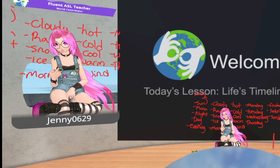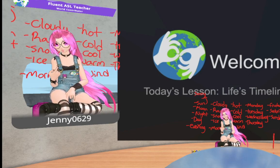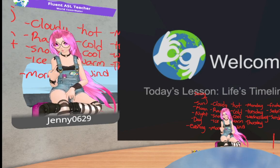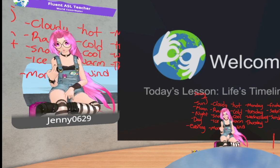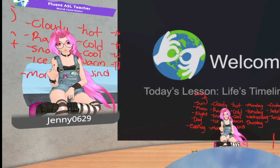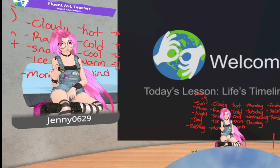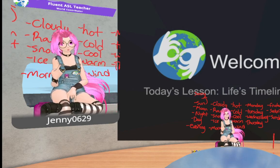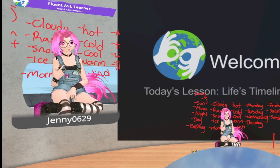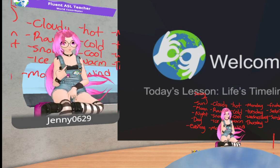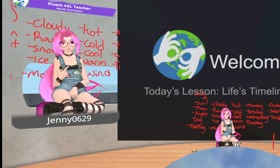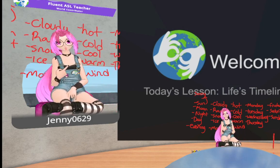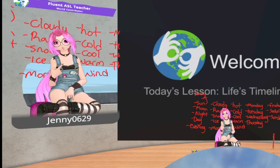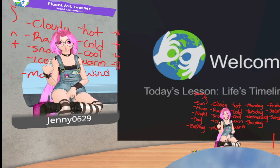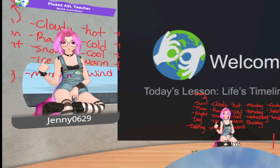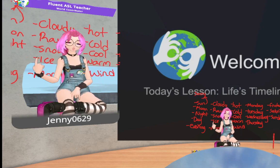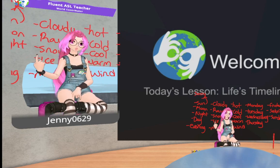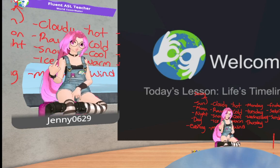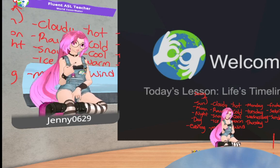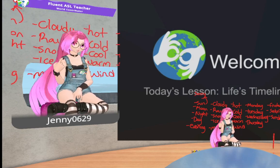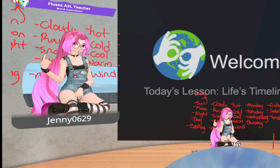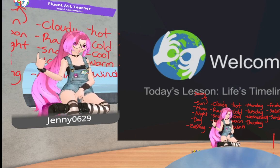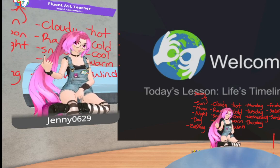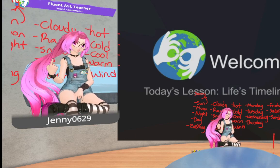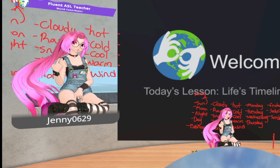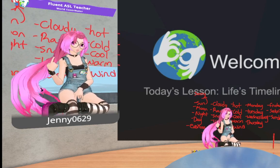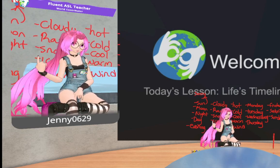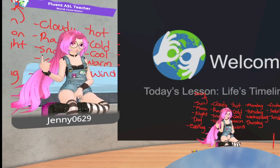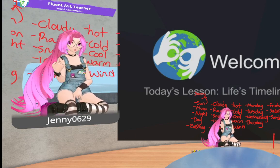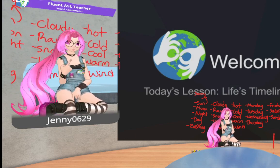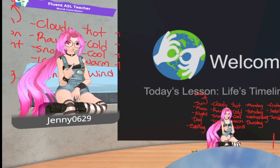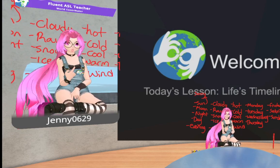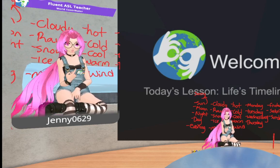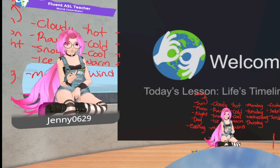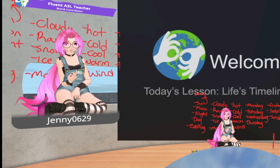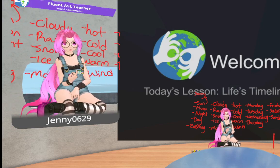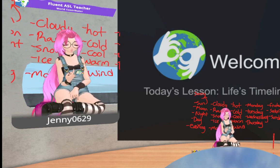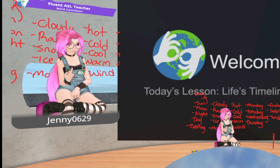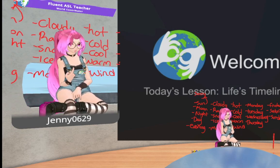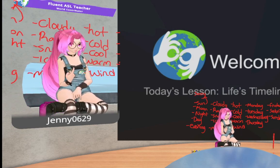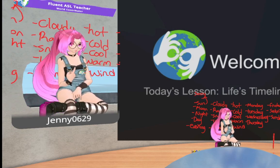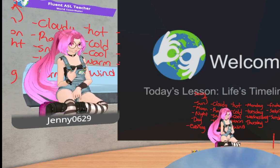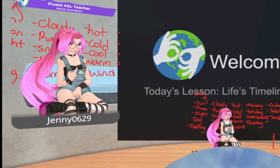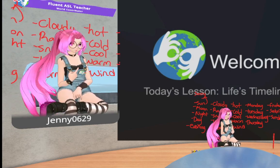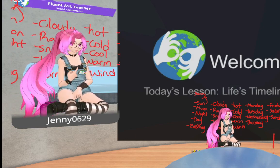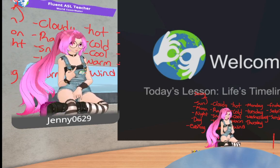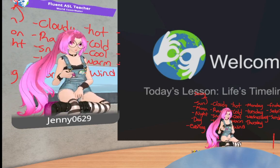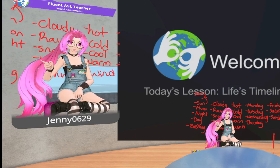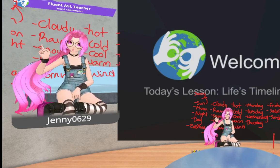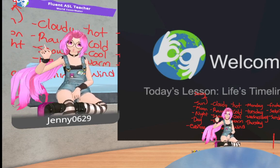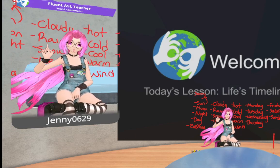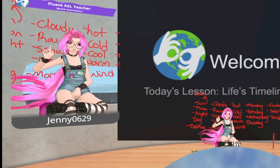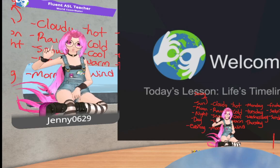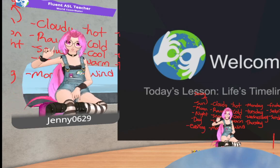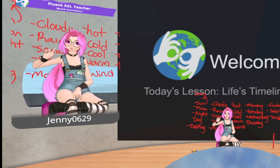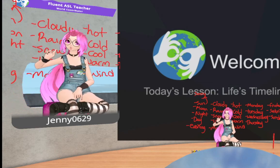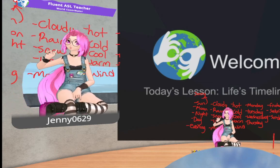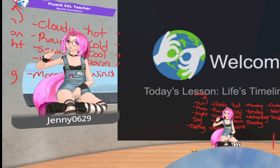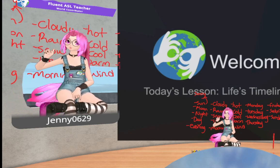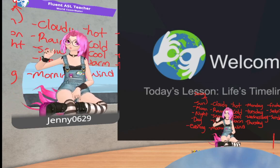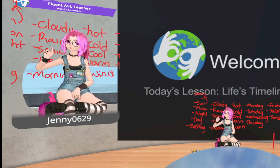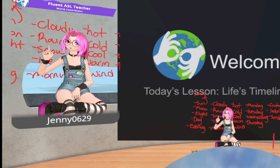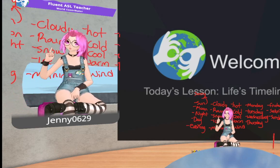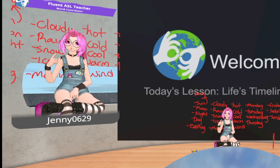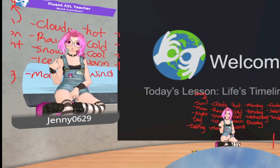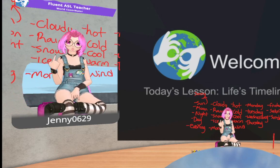Always? Does anyone? Close. Always is this. Always. Where? No, where is